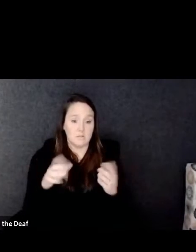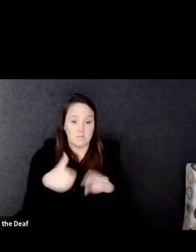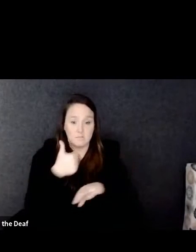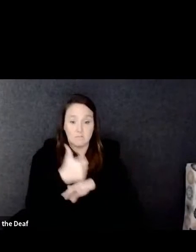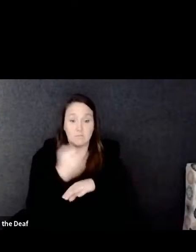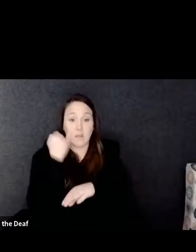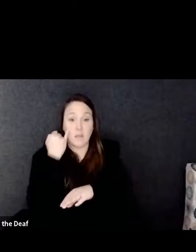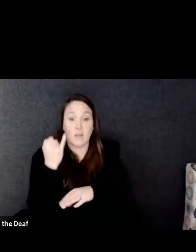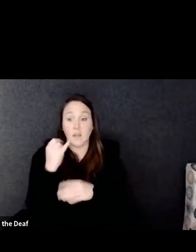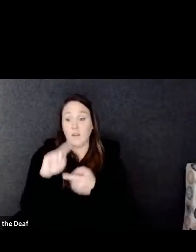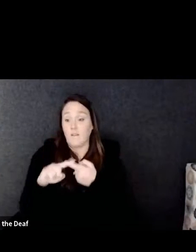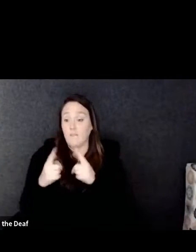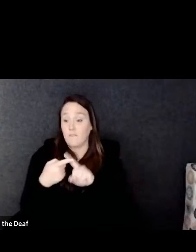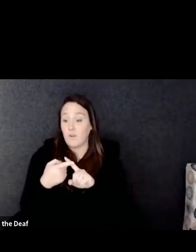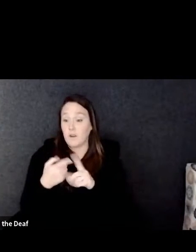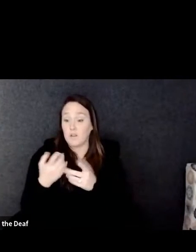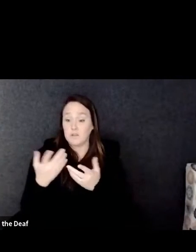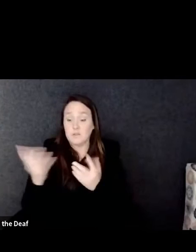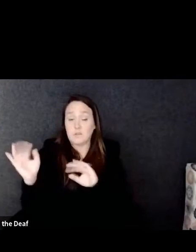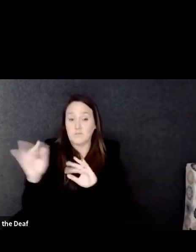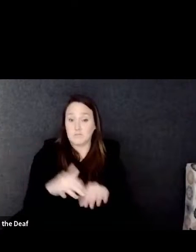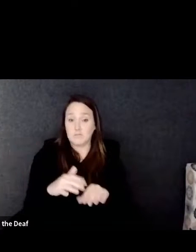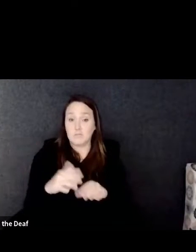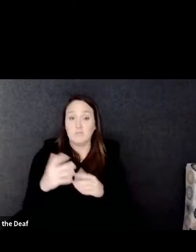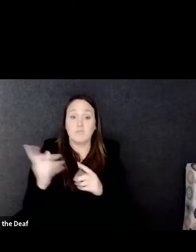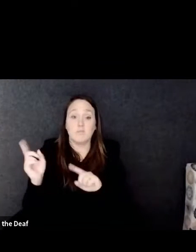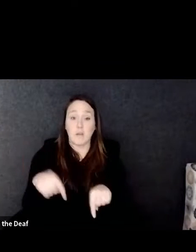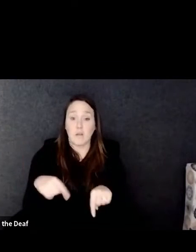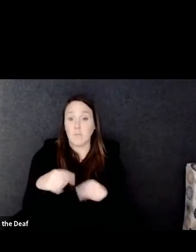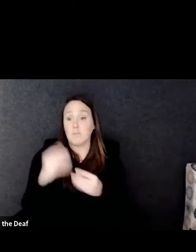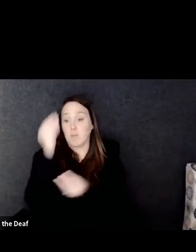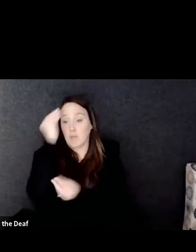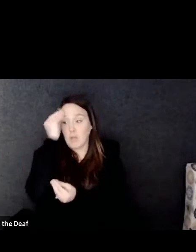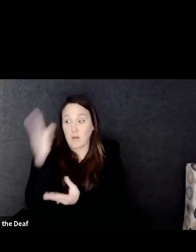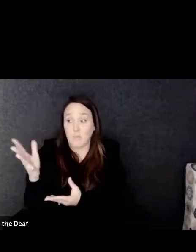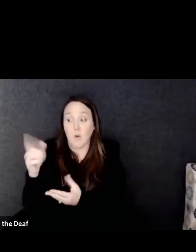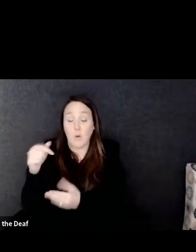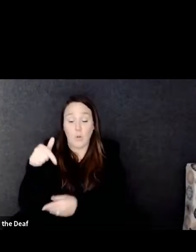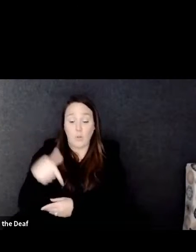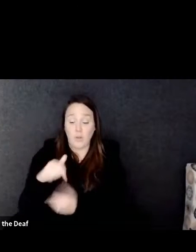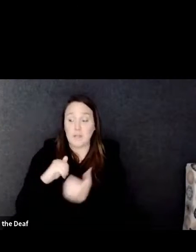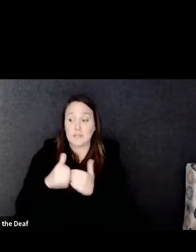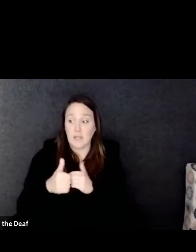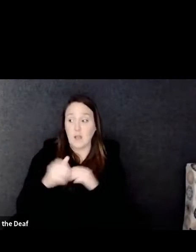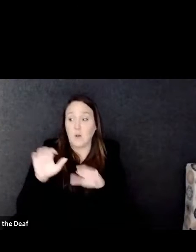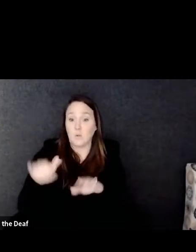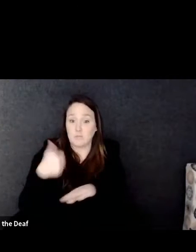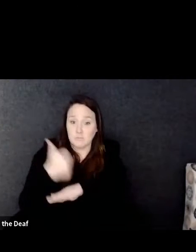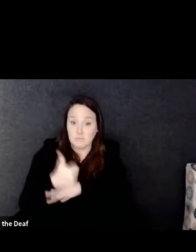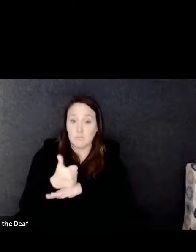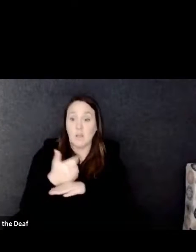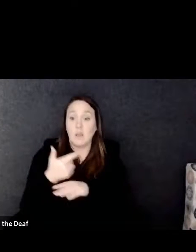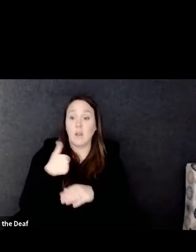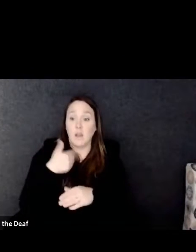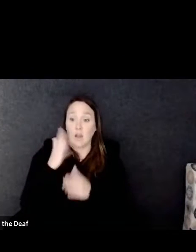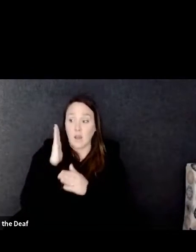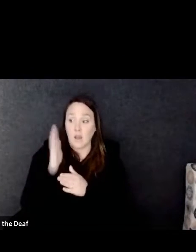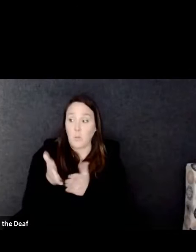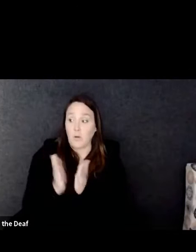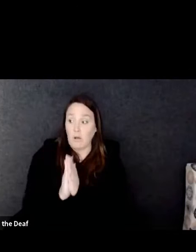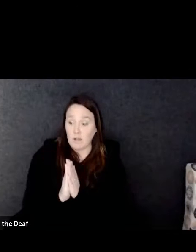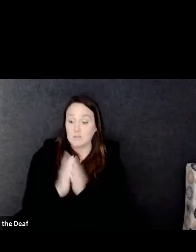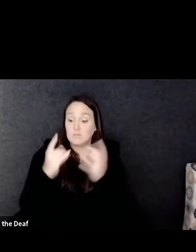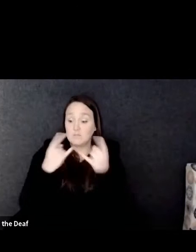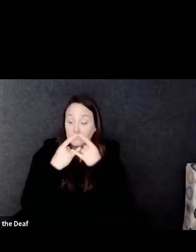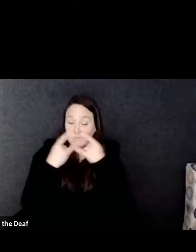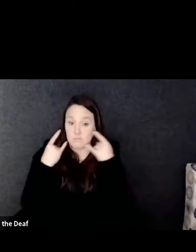friends know up front, or your family know up front, here's how it's going to be. I'm going to ask you to wear a mask. You're going to be seated by families. We're